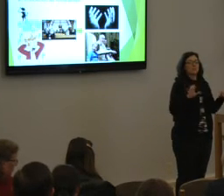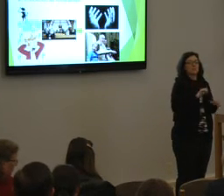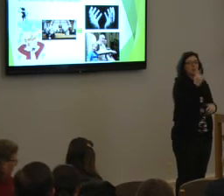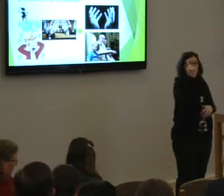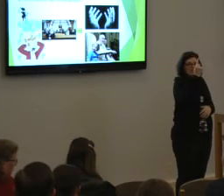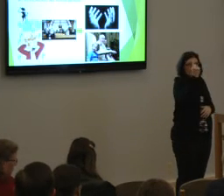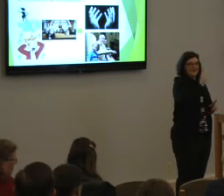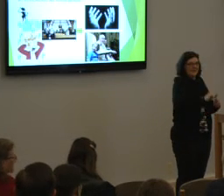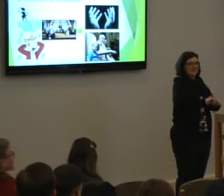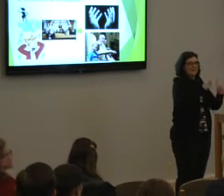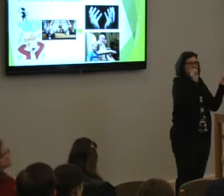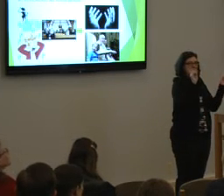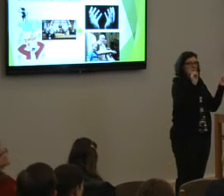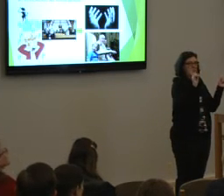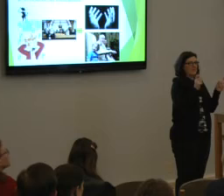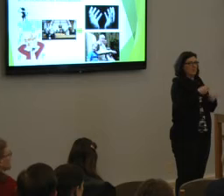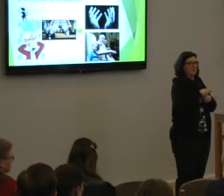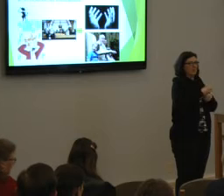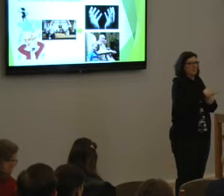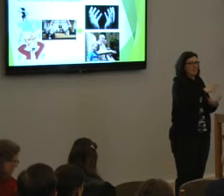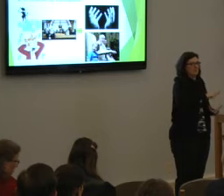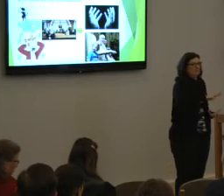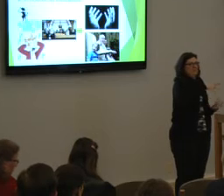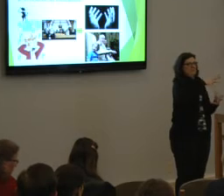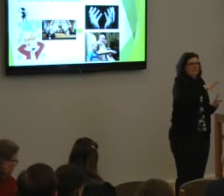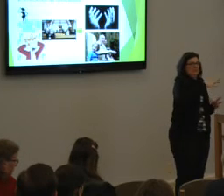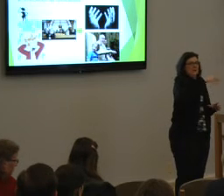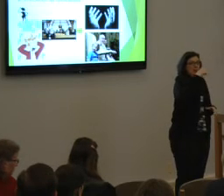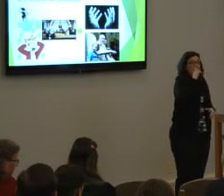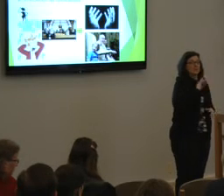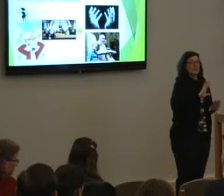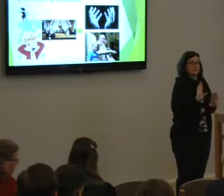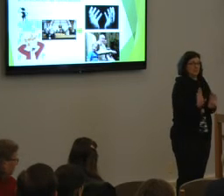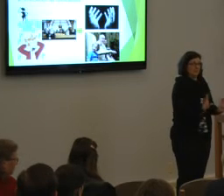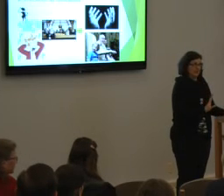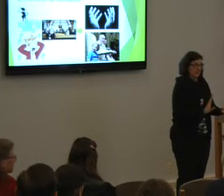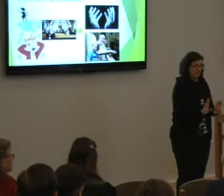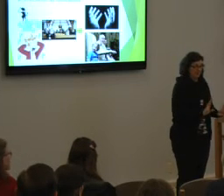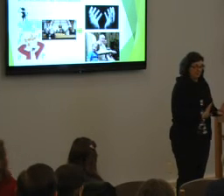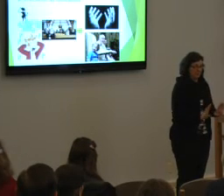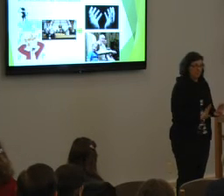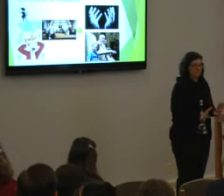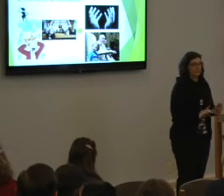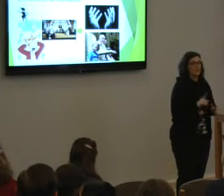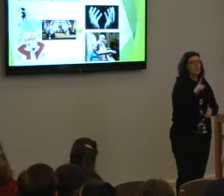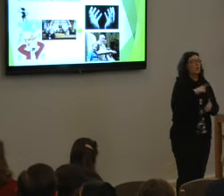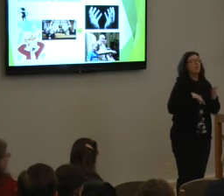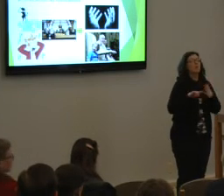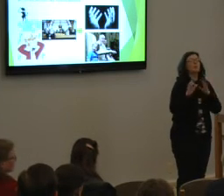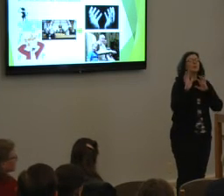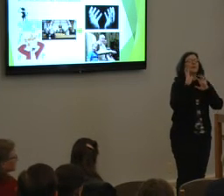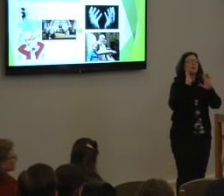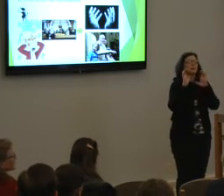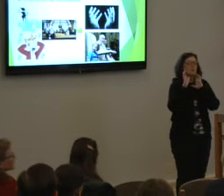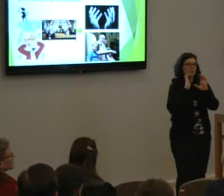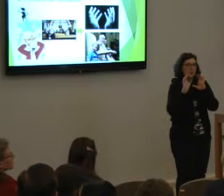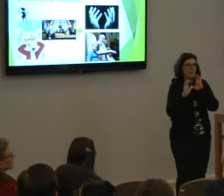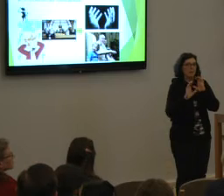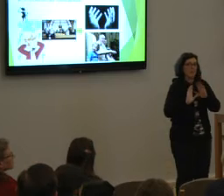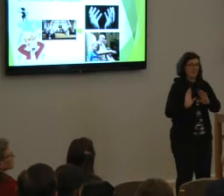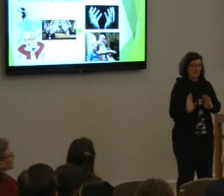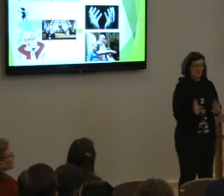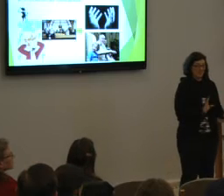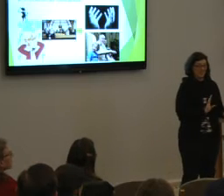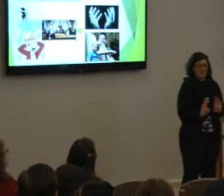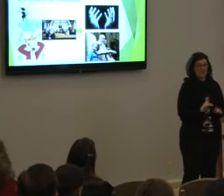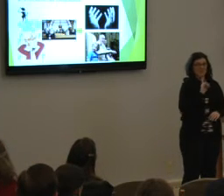different, provocative because of their behavior, what are they communicating? And they may